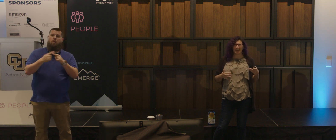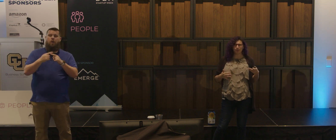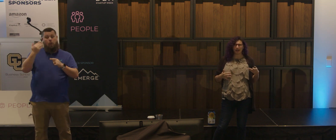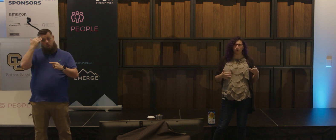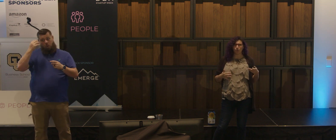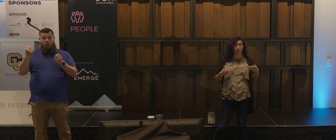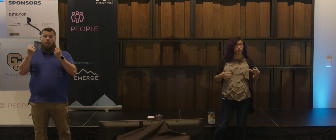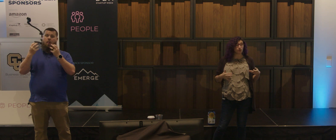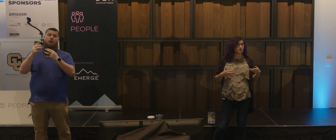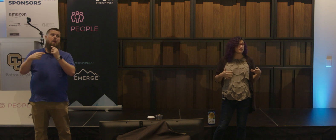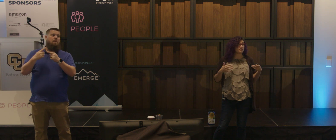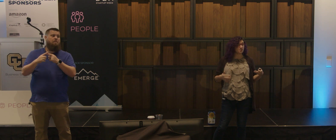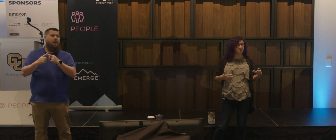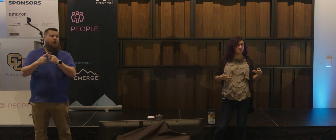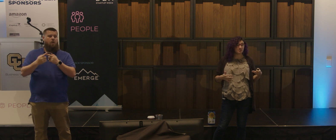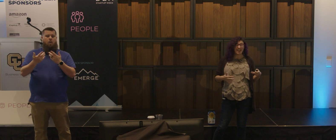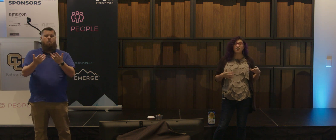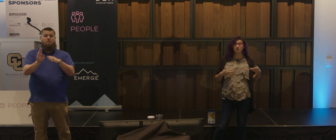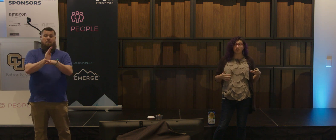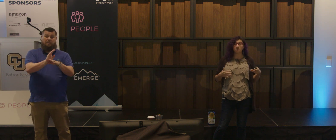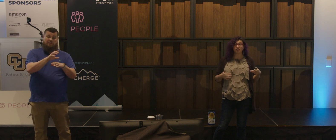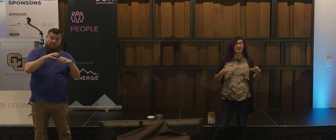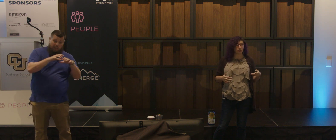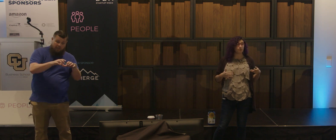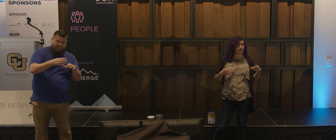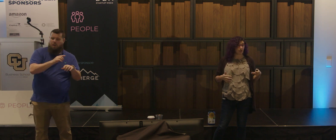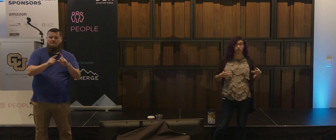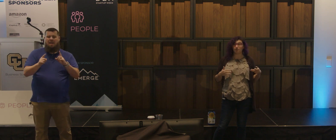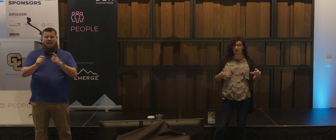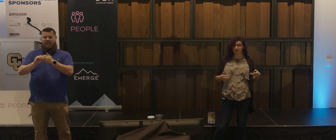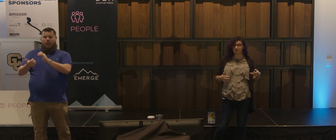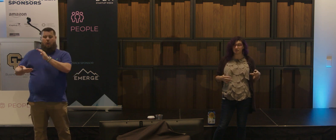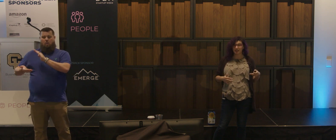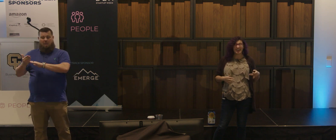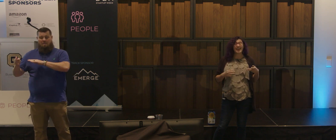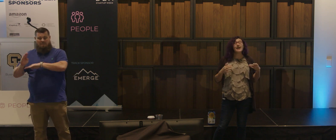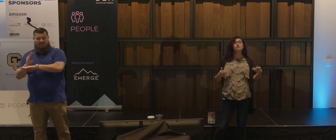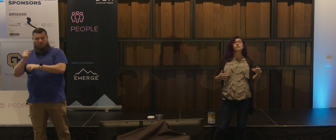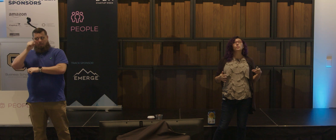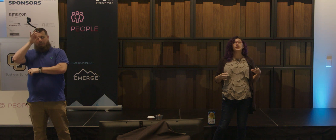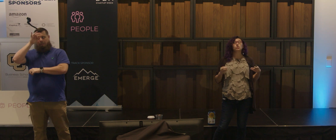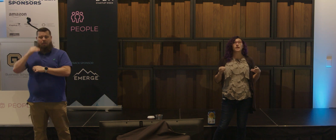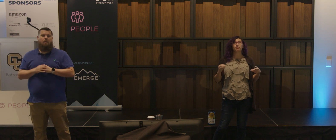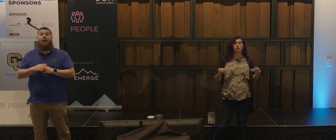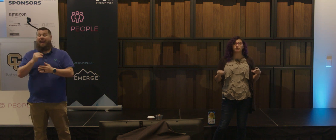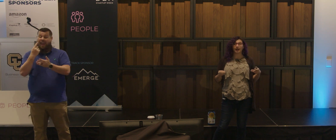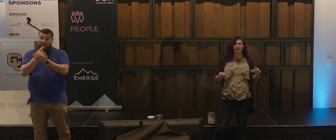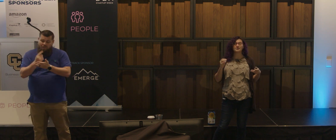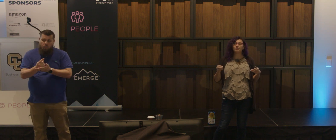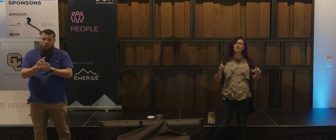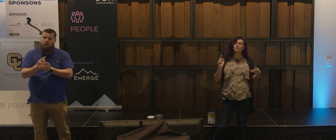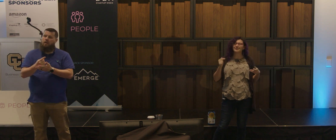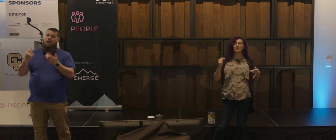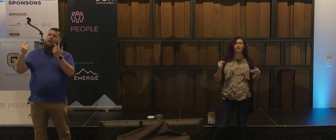know a lot about what your business does and very, very little about how to run a business? And every week you get burned